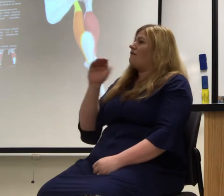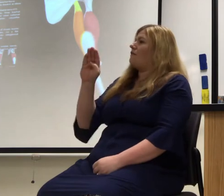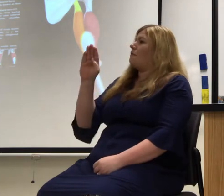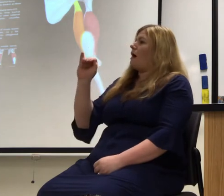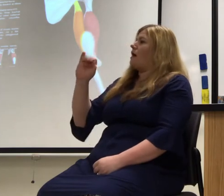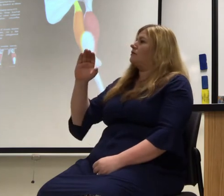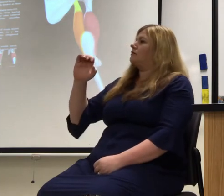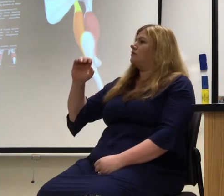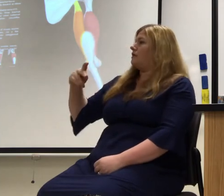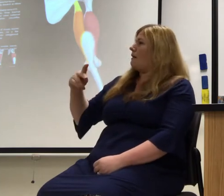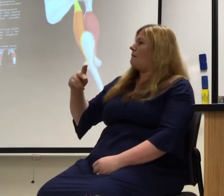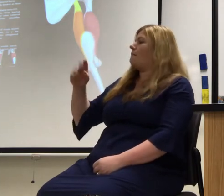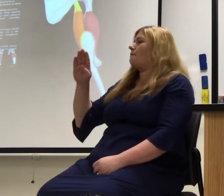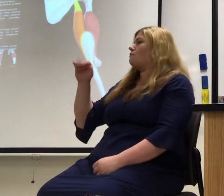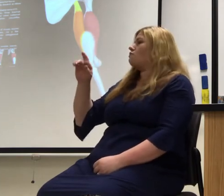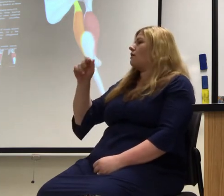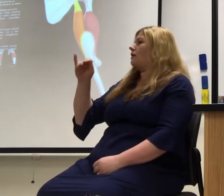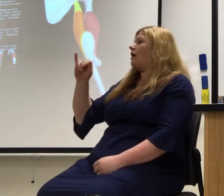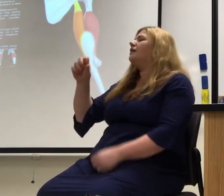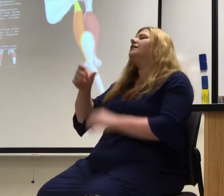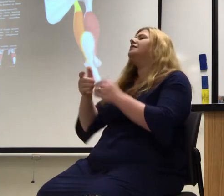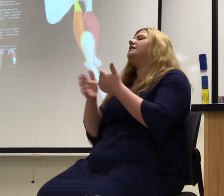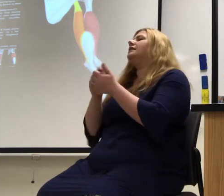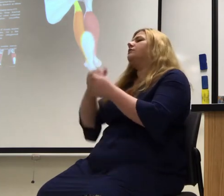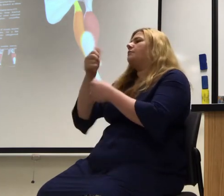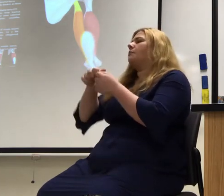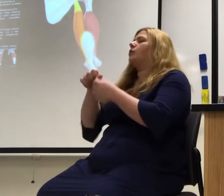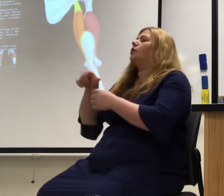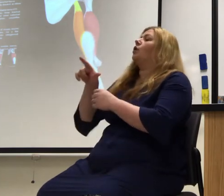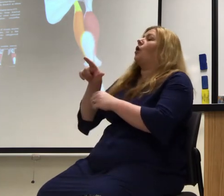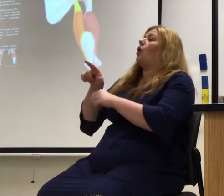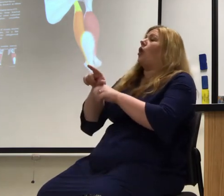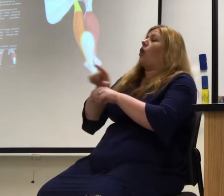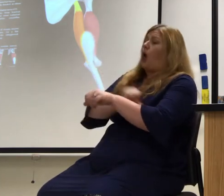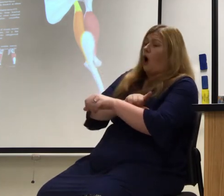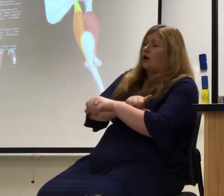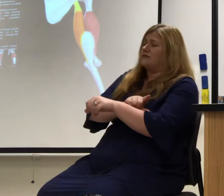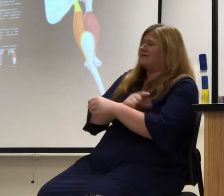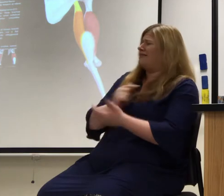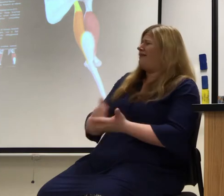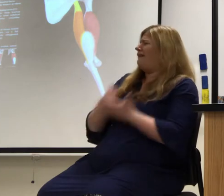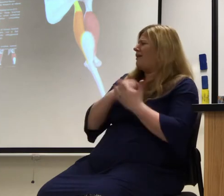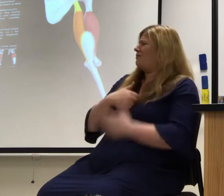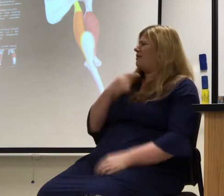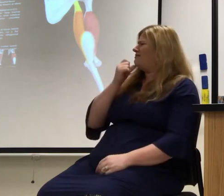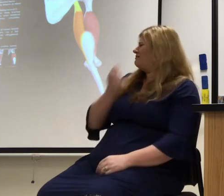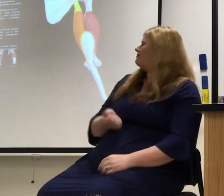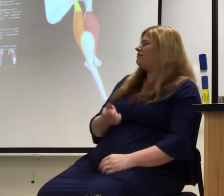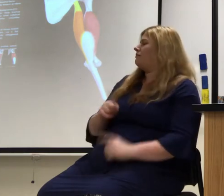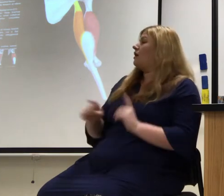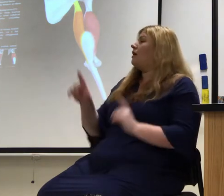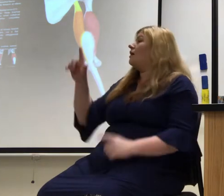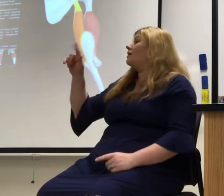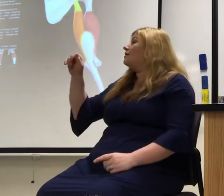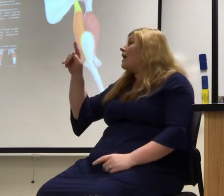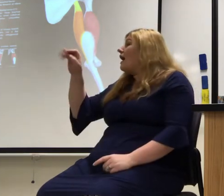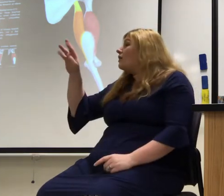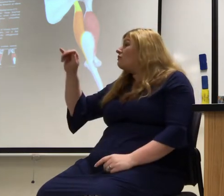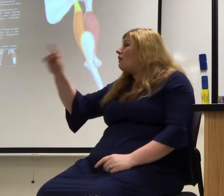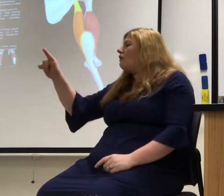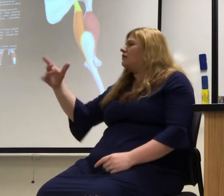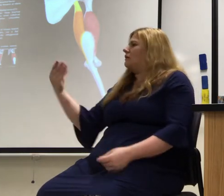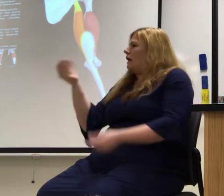remember long and lateral because long doesn't help me. It does look a little longer, but lateral helps